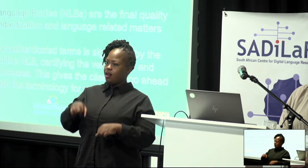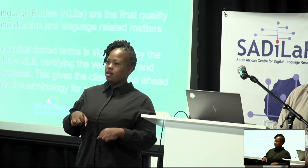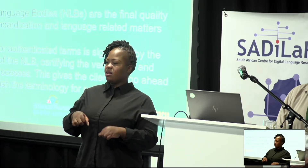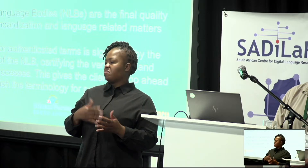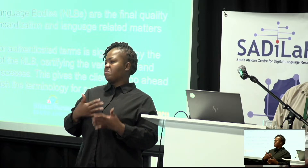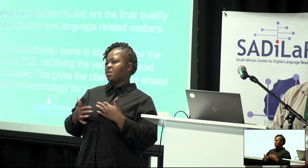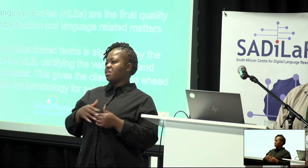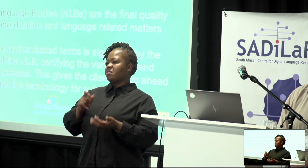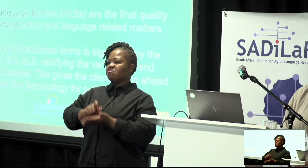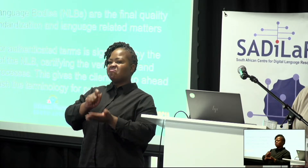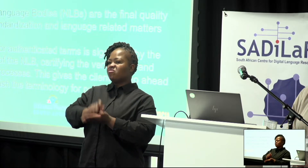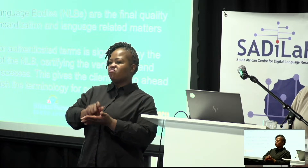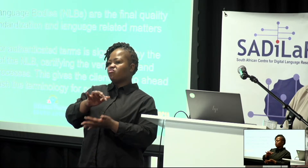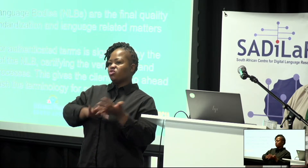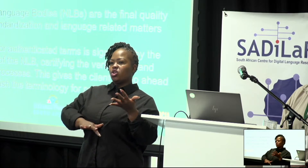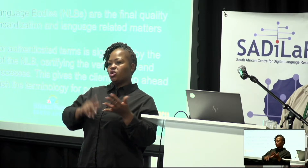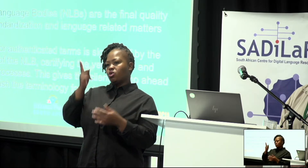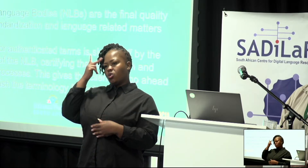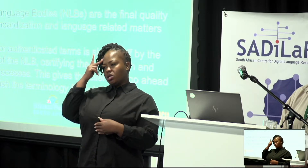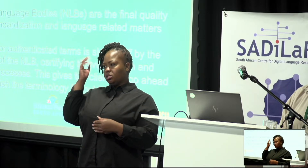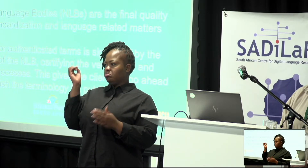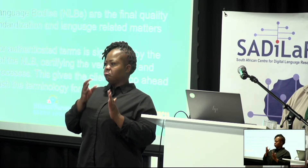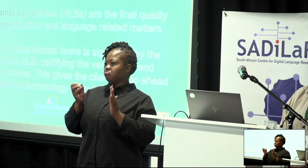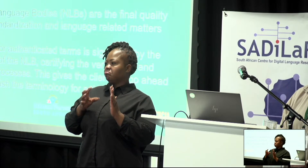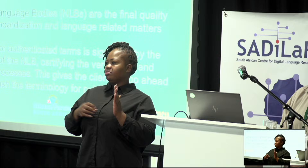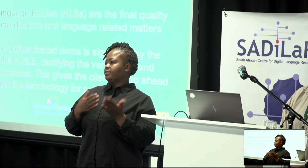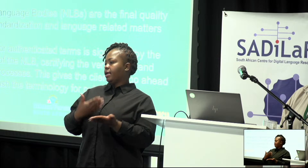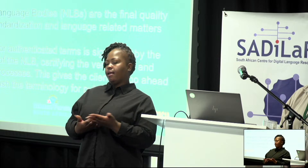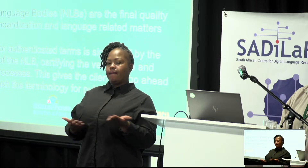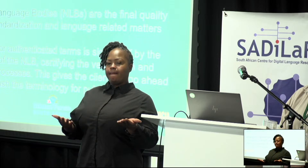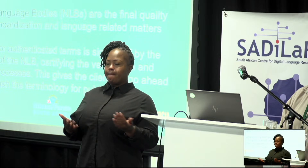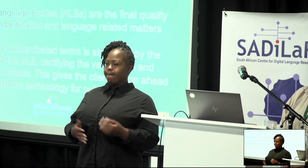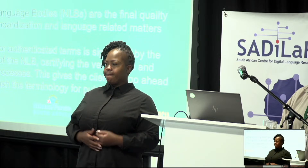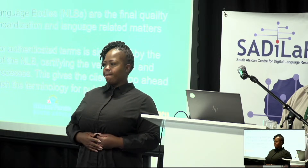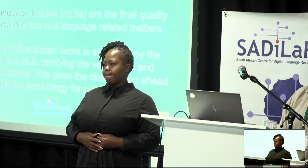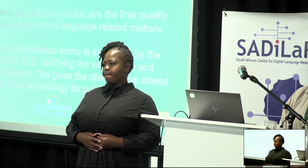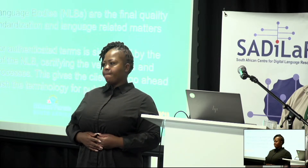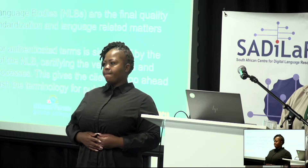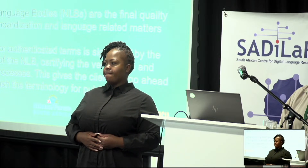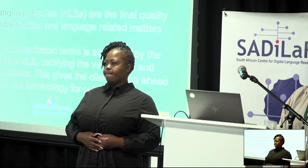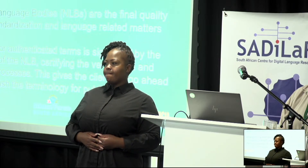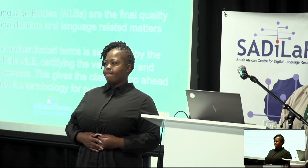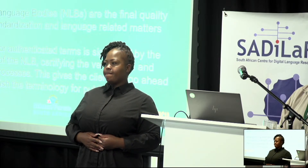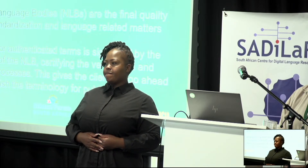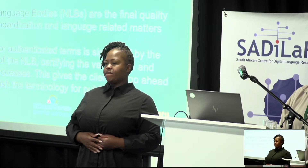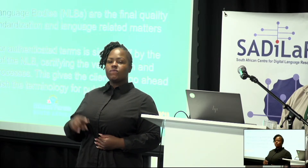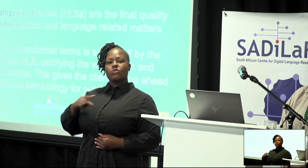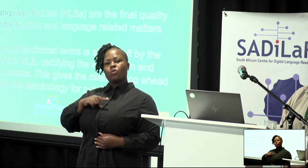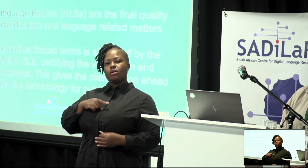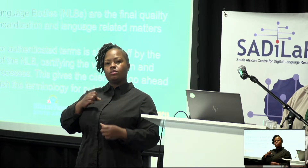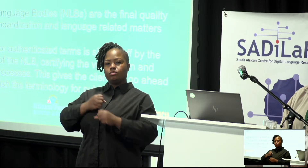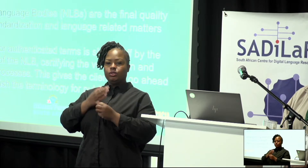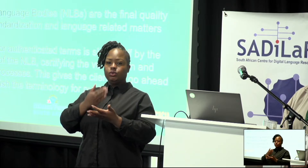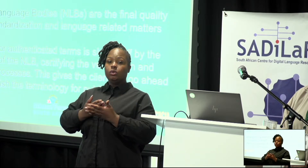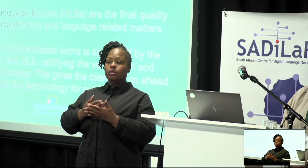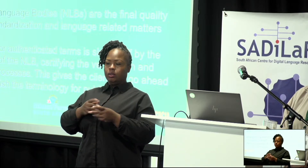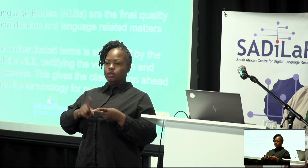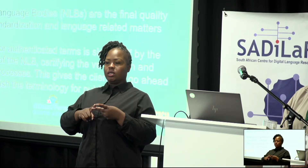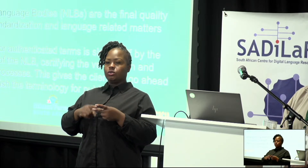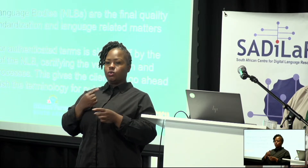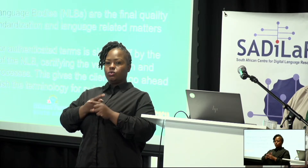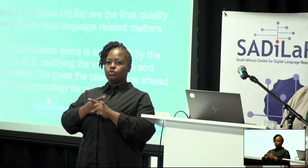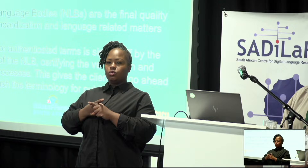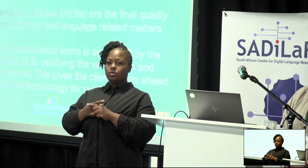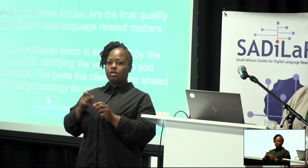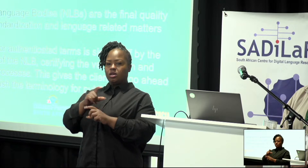any publication or any knowledge that just to make sure that they collect all the